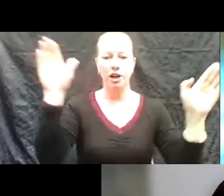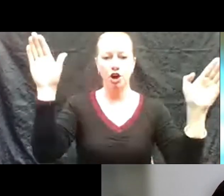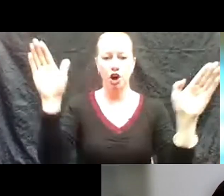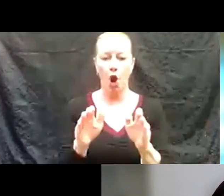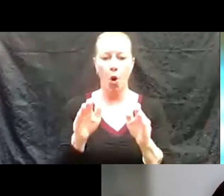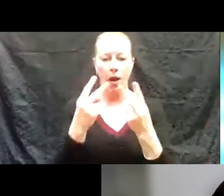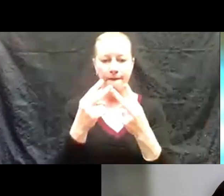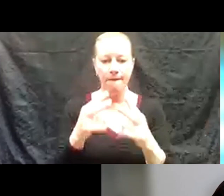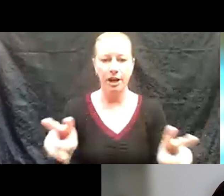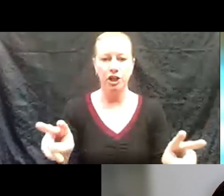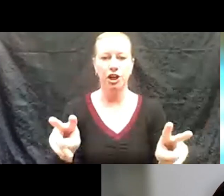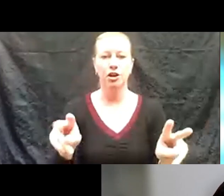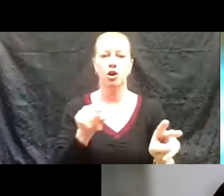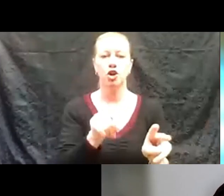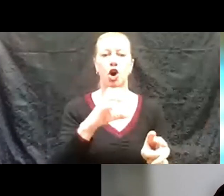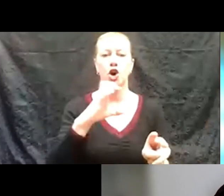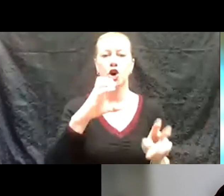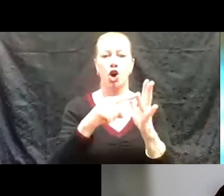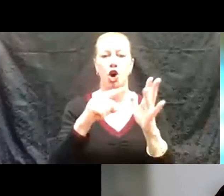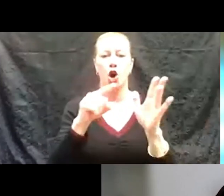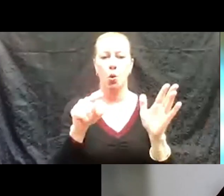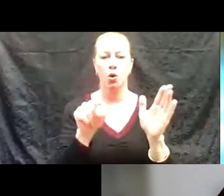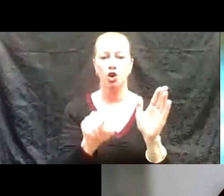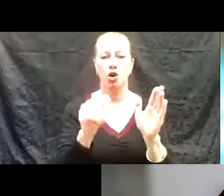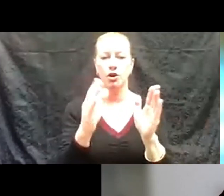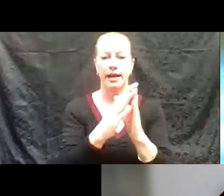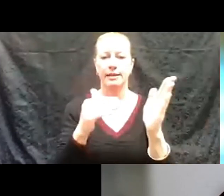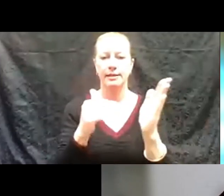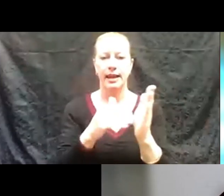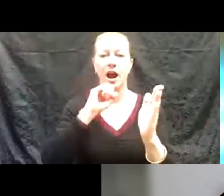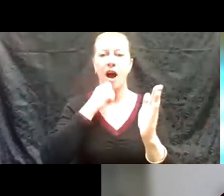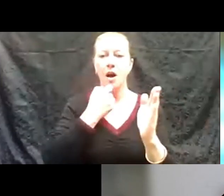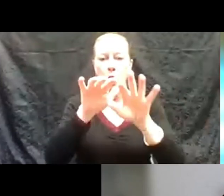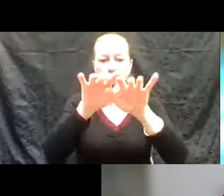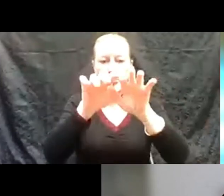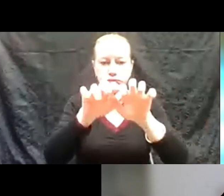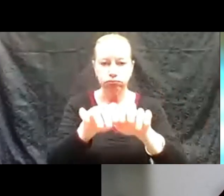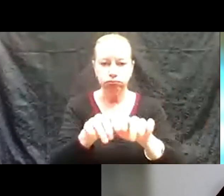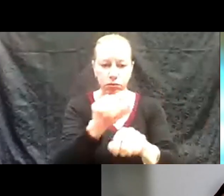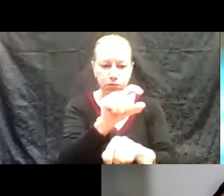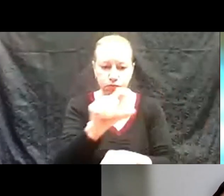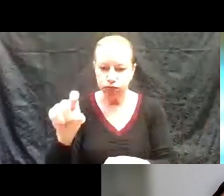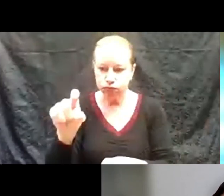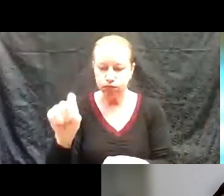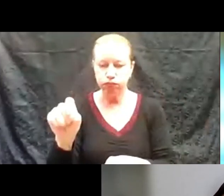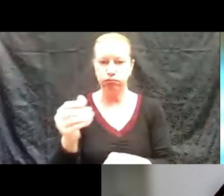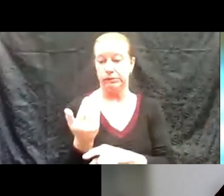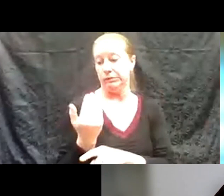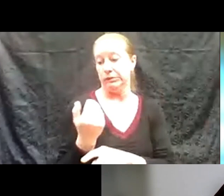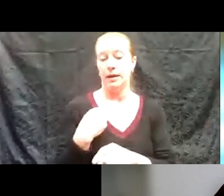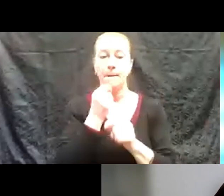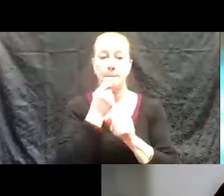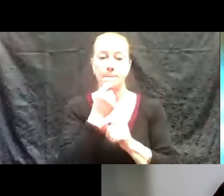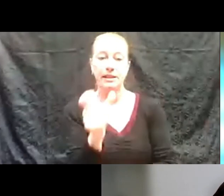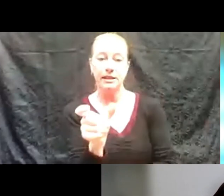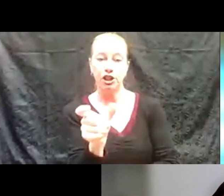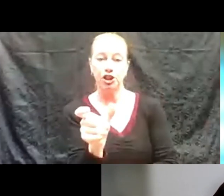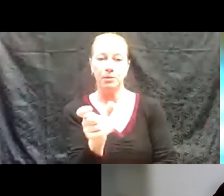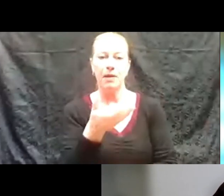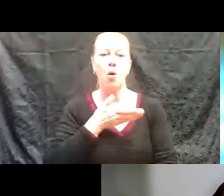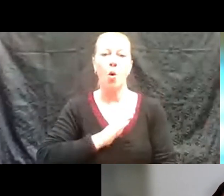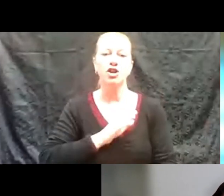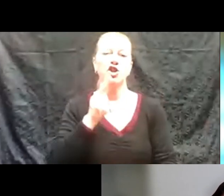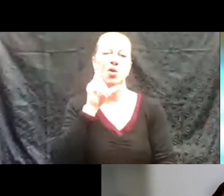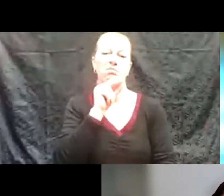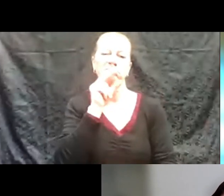blindlowvision.org.nz. And I'll also put that in the chat, so it's the very latest message, but I also wanted to do a verbal